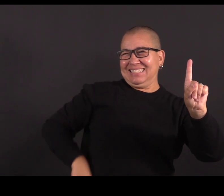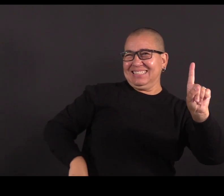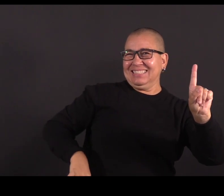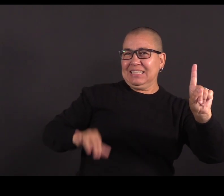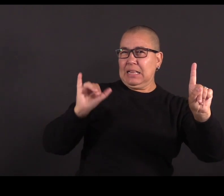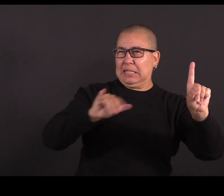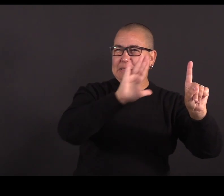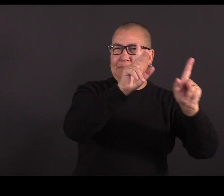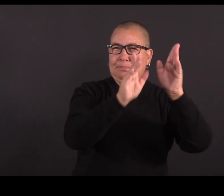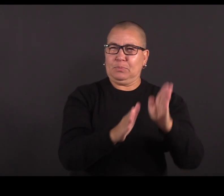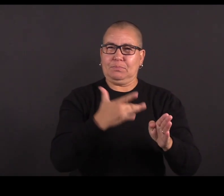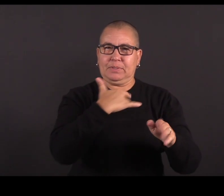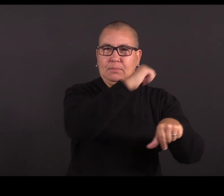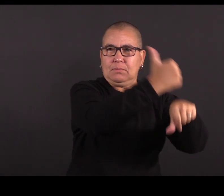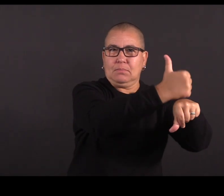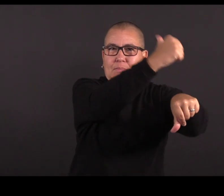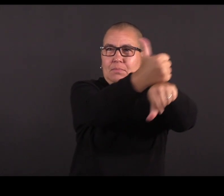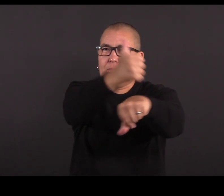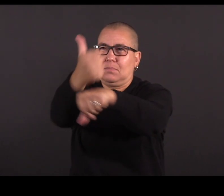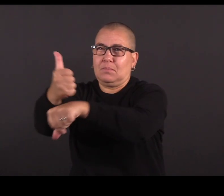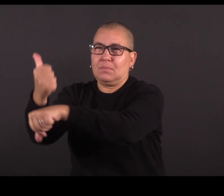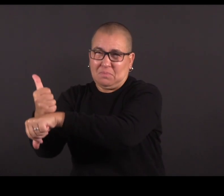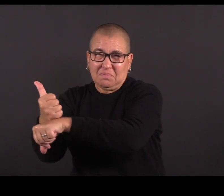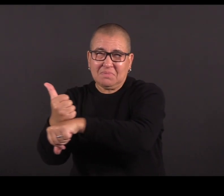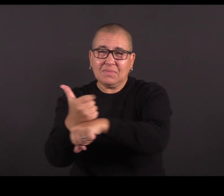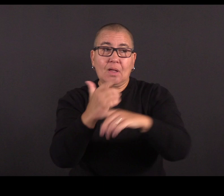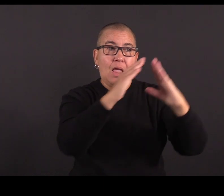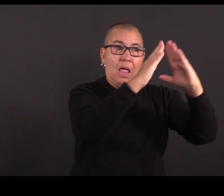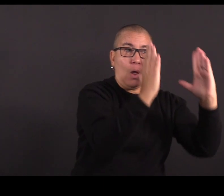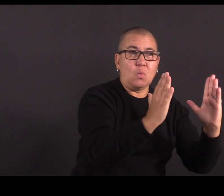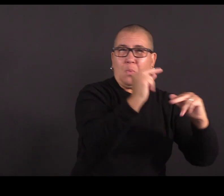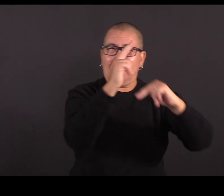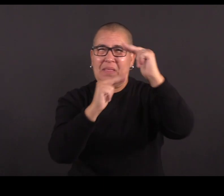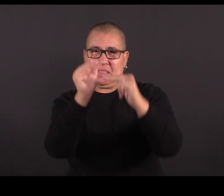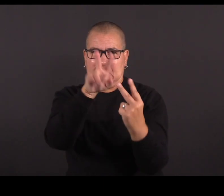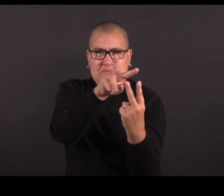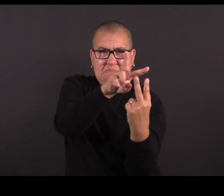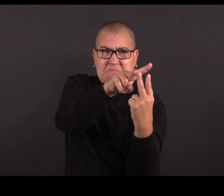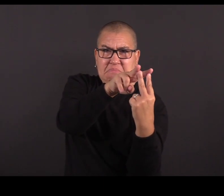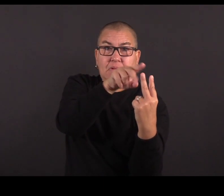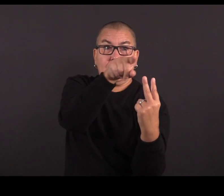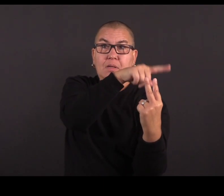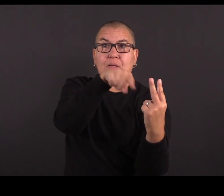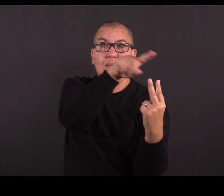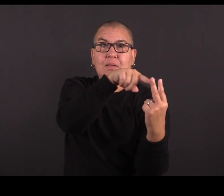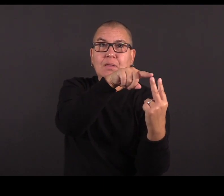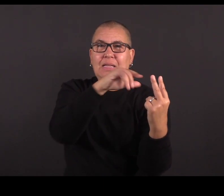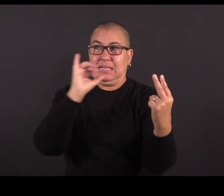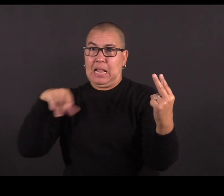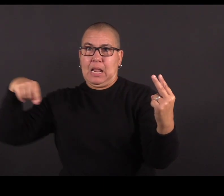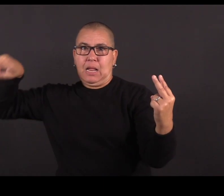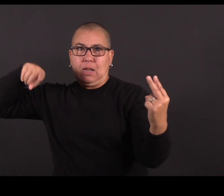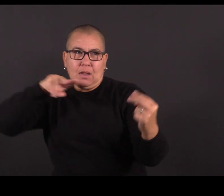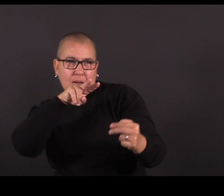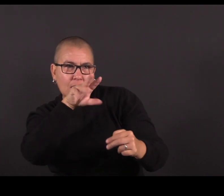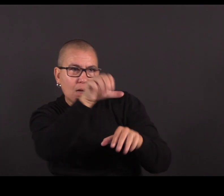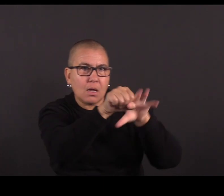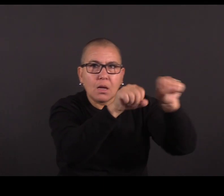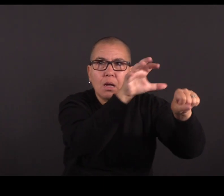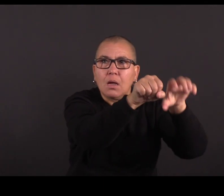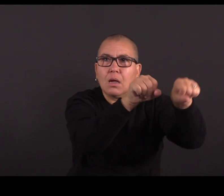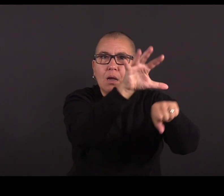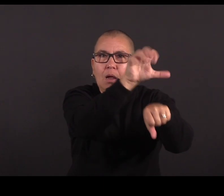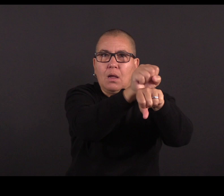or owners to make some units available at a more affordable rate for households at a certain income